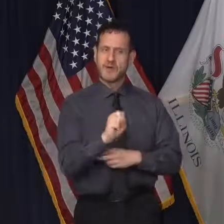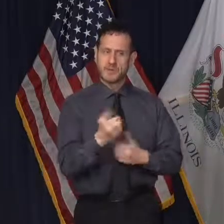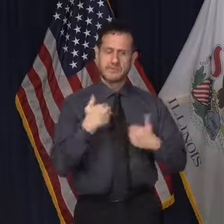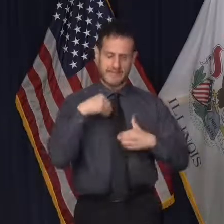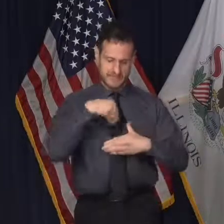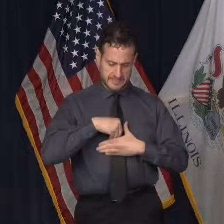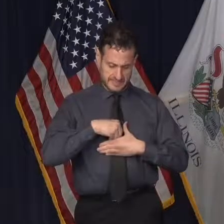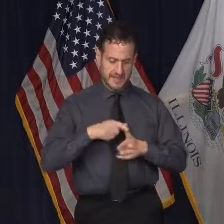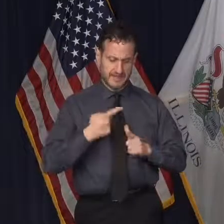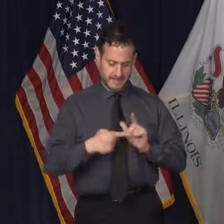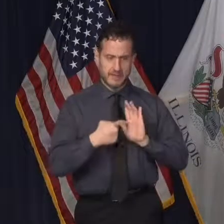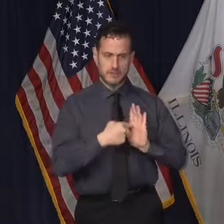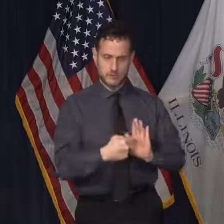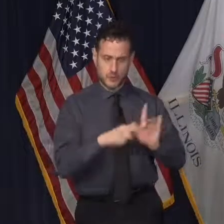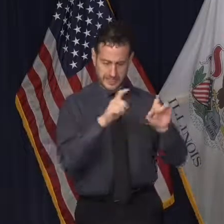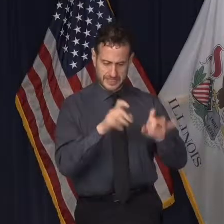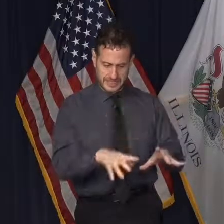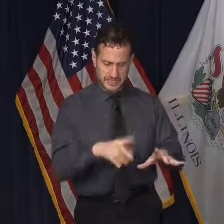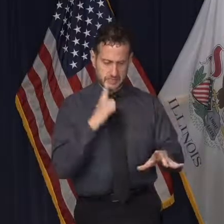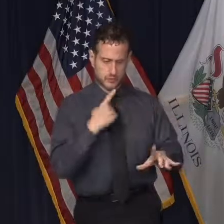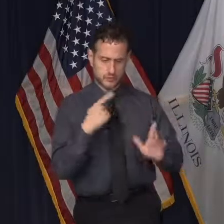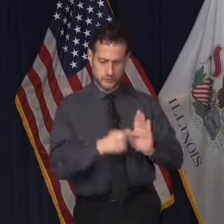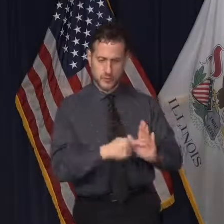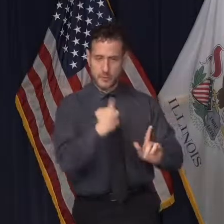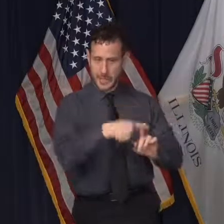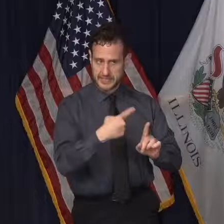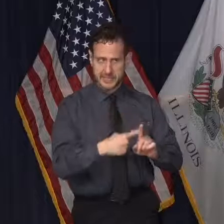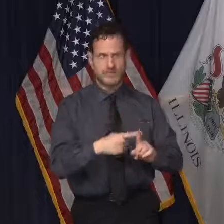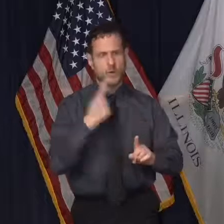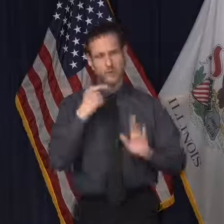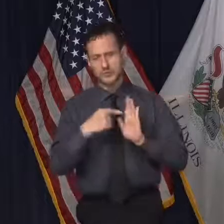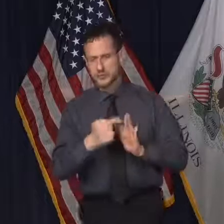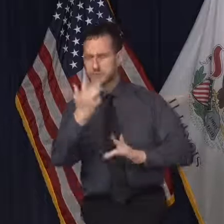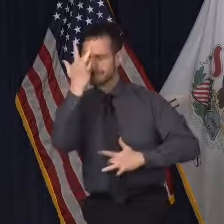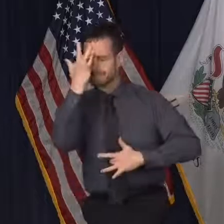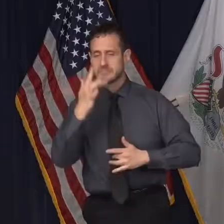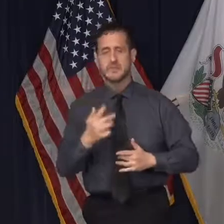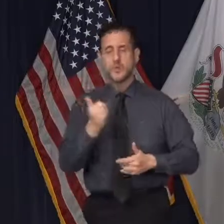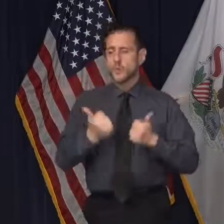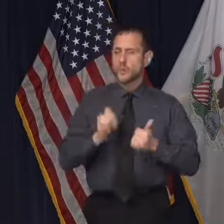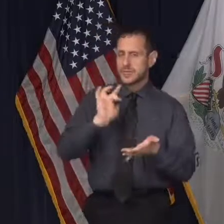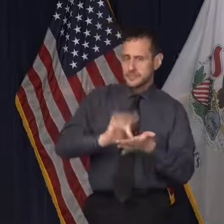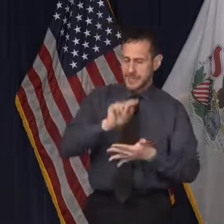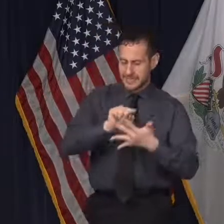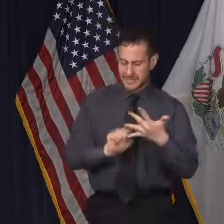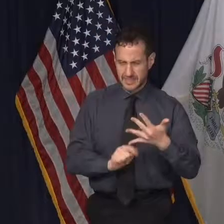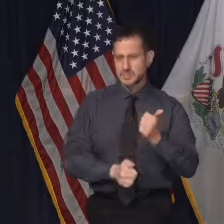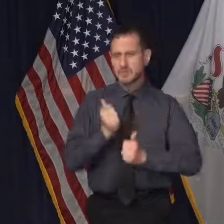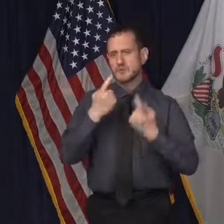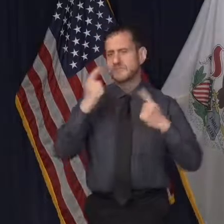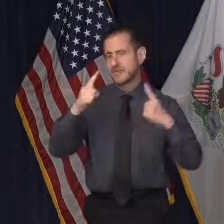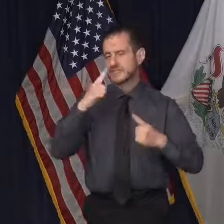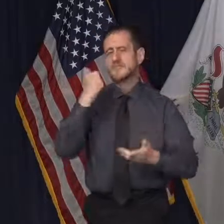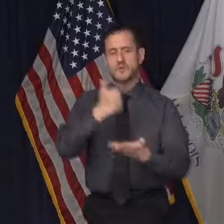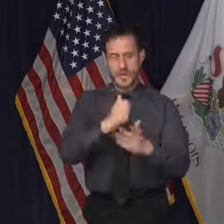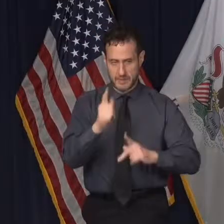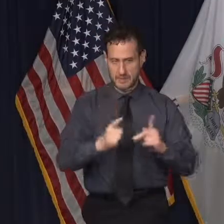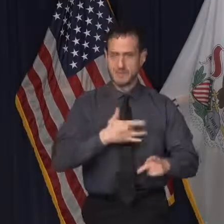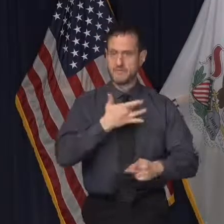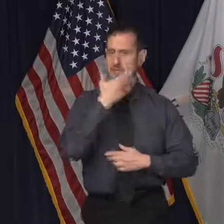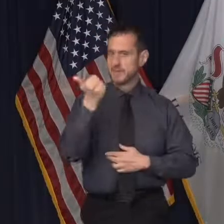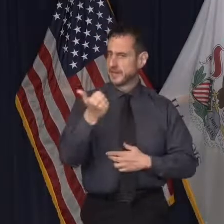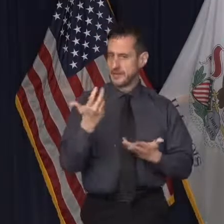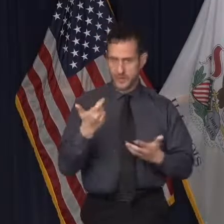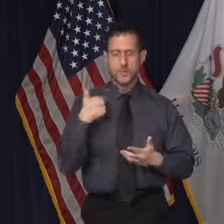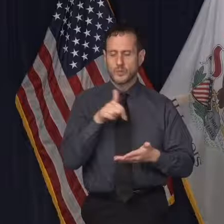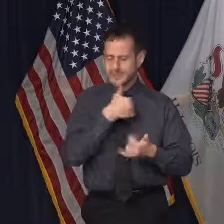someone starts showing symptoms. We're still learning what medicines can be most effective to treat this virus. But